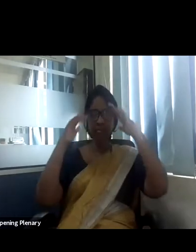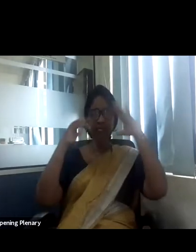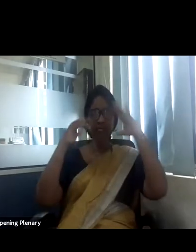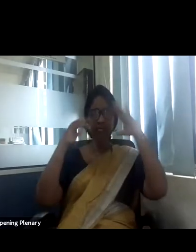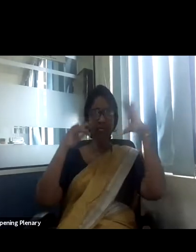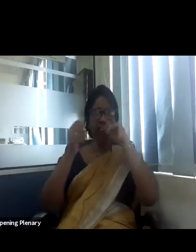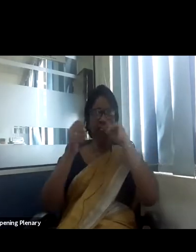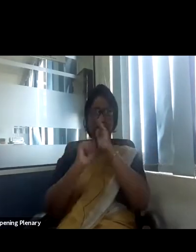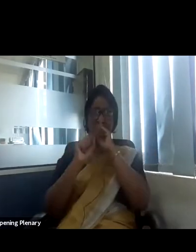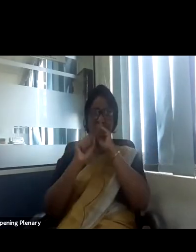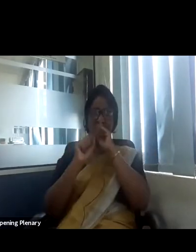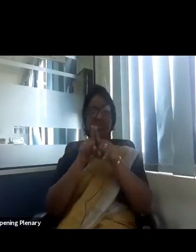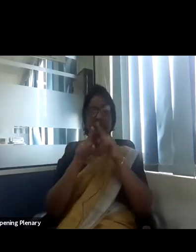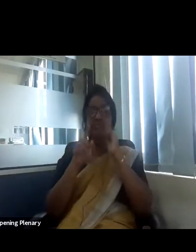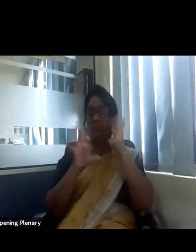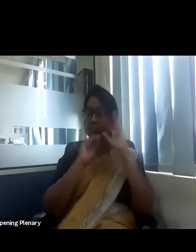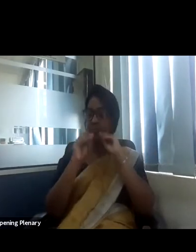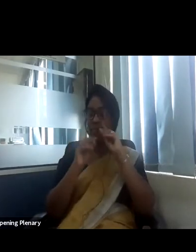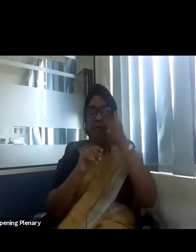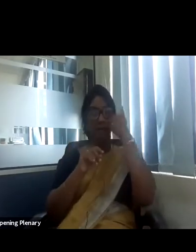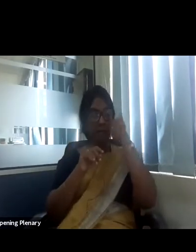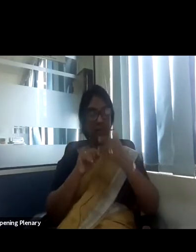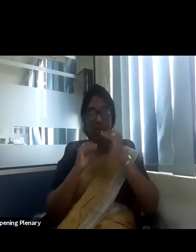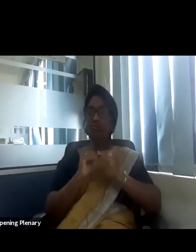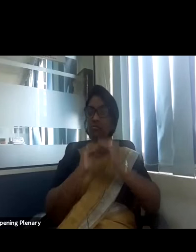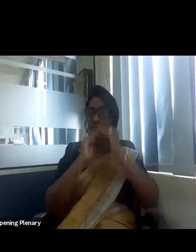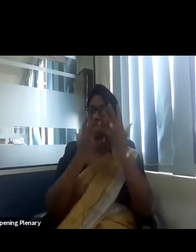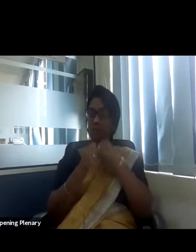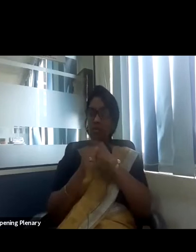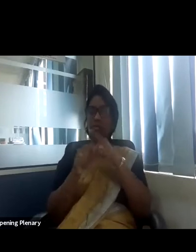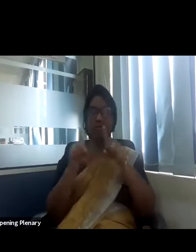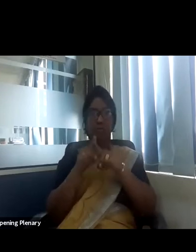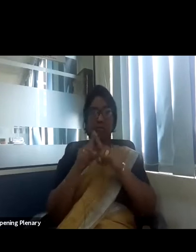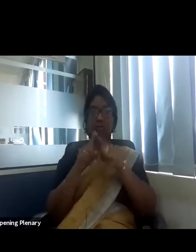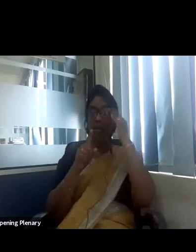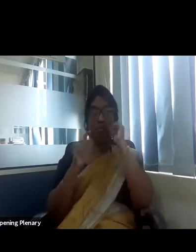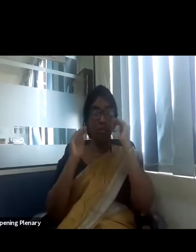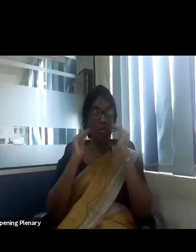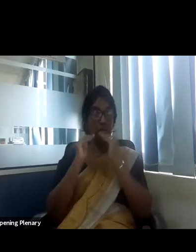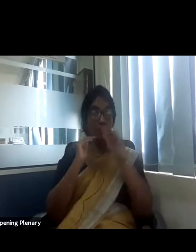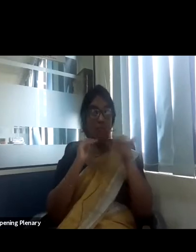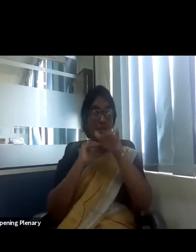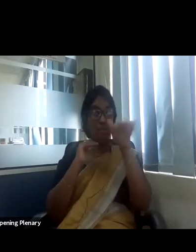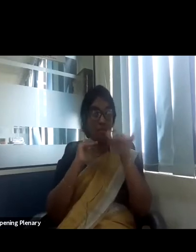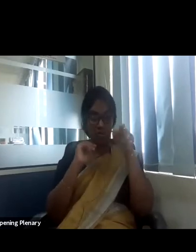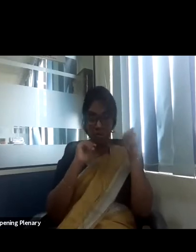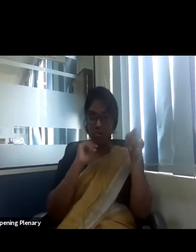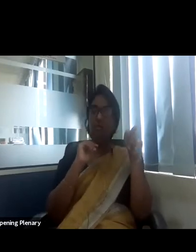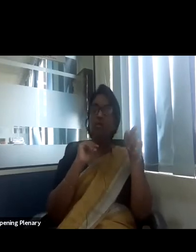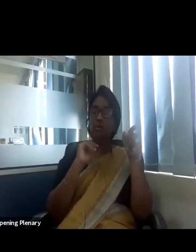number 5 on gender and goal number 16 on peace, justice, and strong institutions.